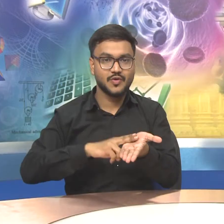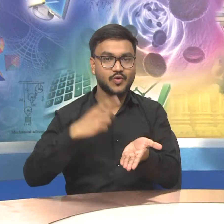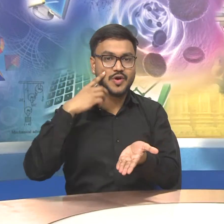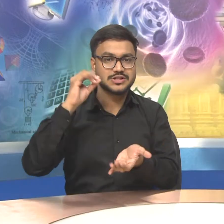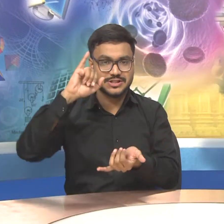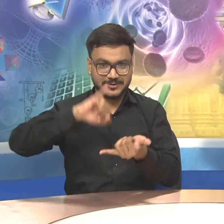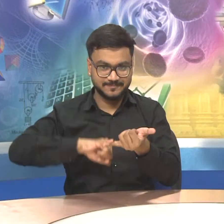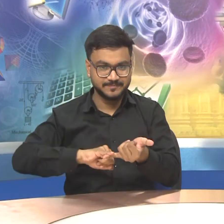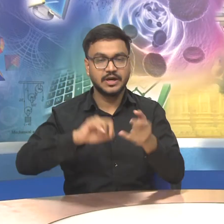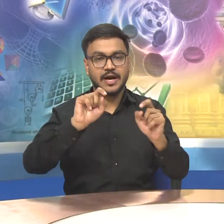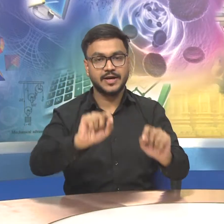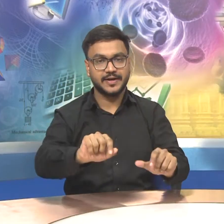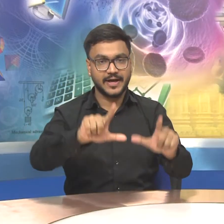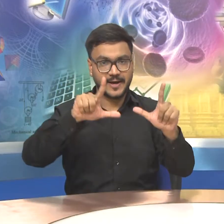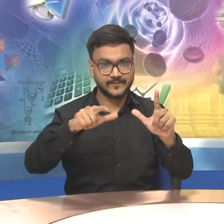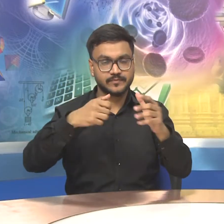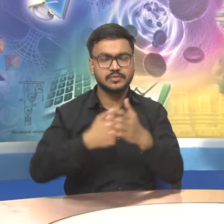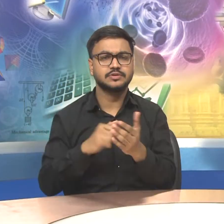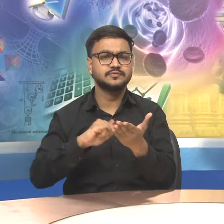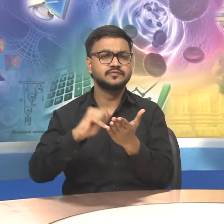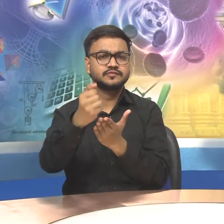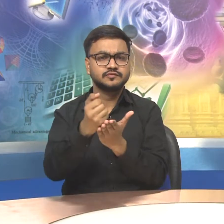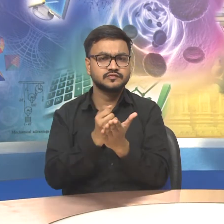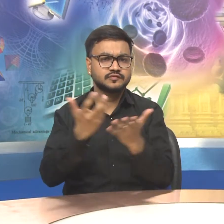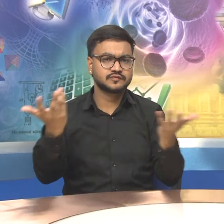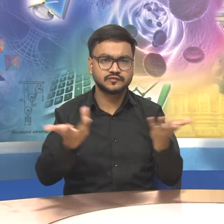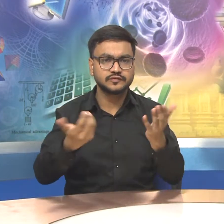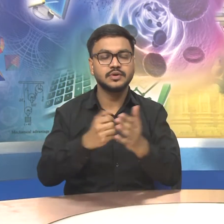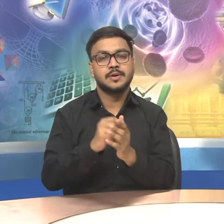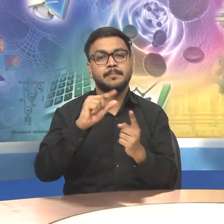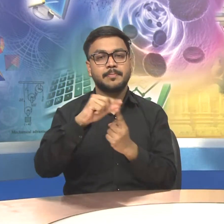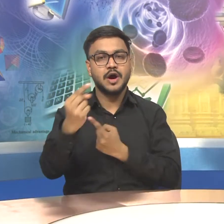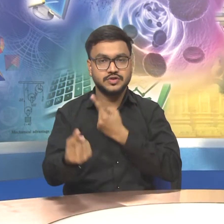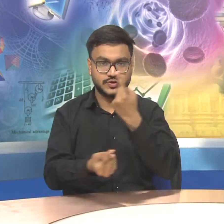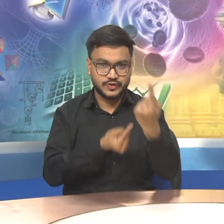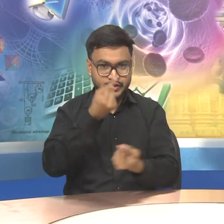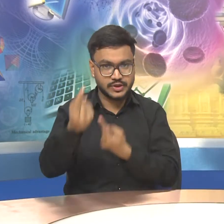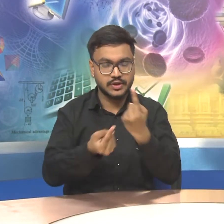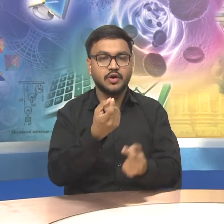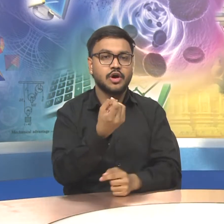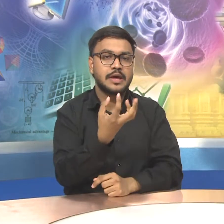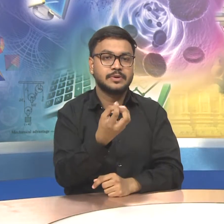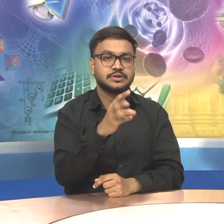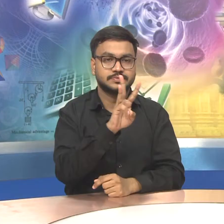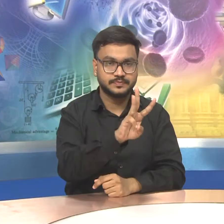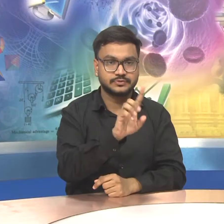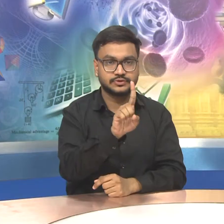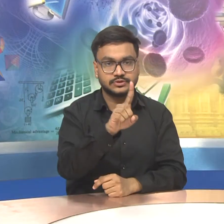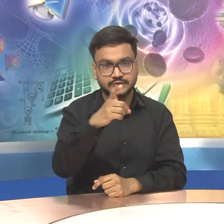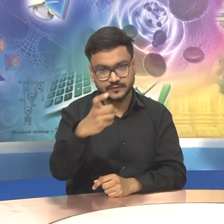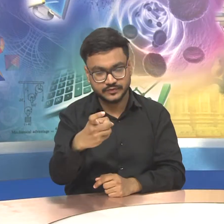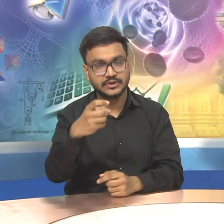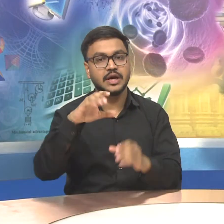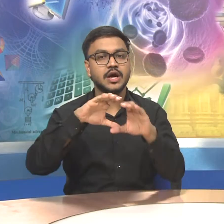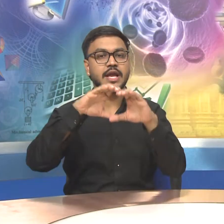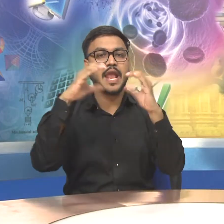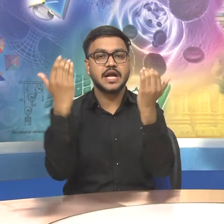Welcome to NIOS live classes. Subject Political Science Senior Secondary.